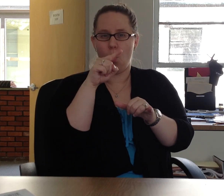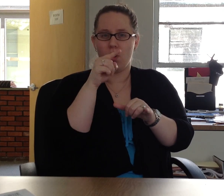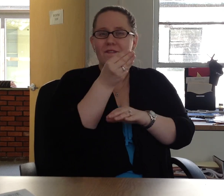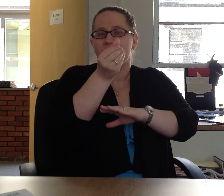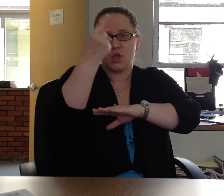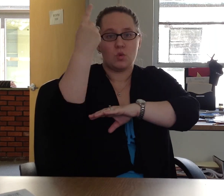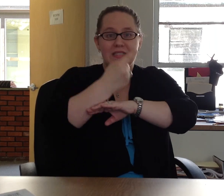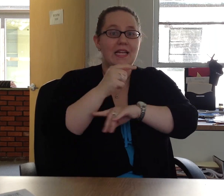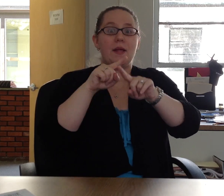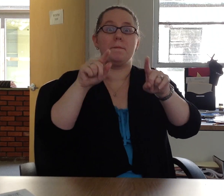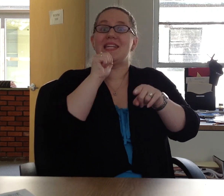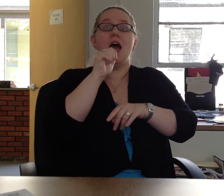indefinitely.